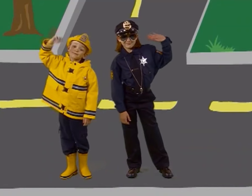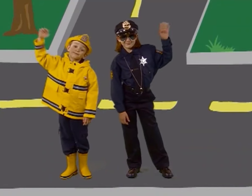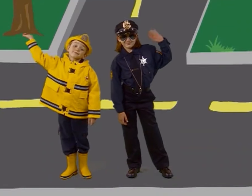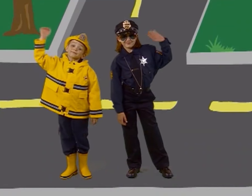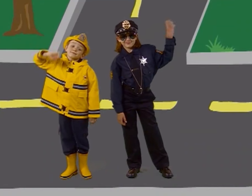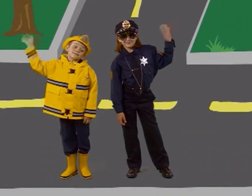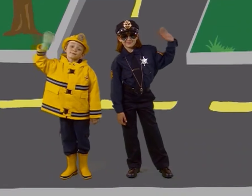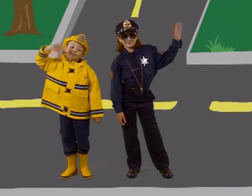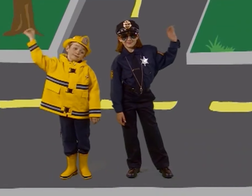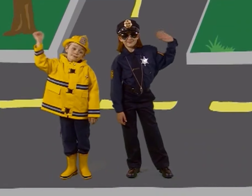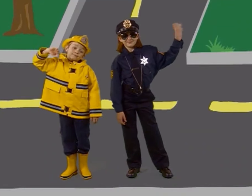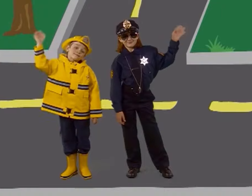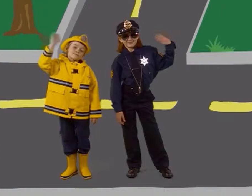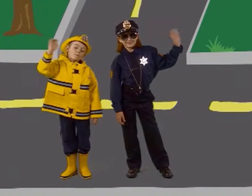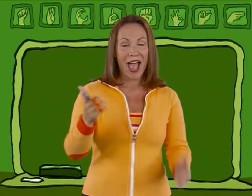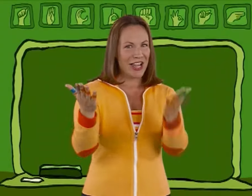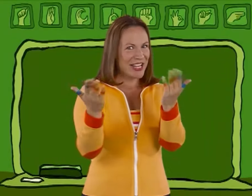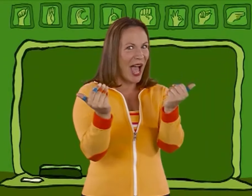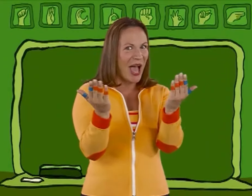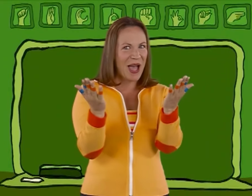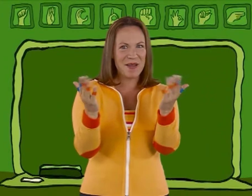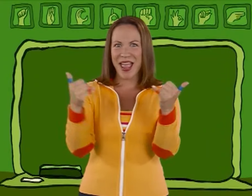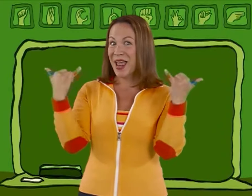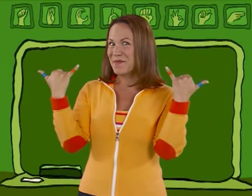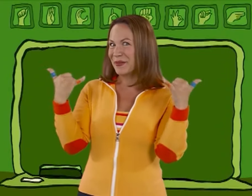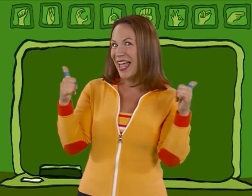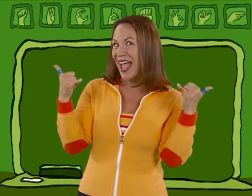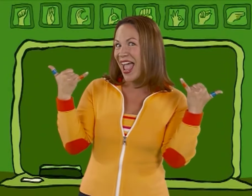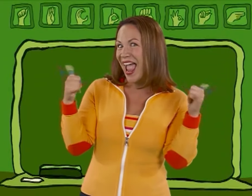with Alex and Leah. Come and play.